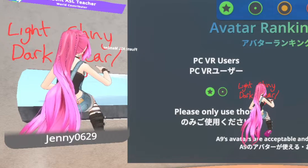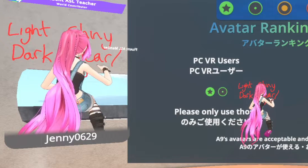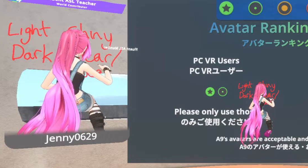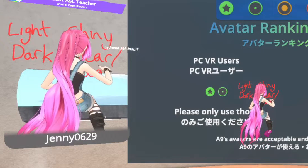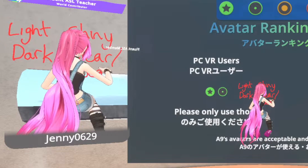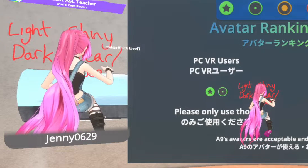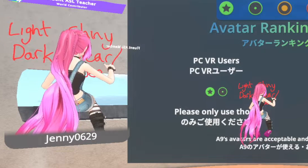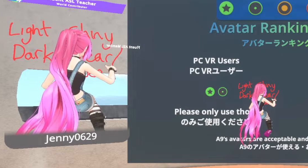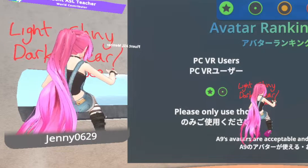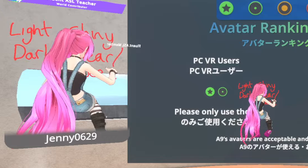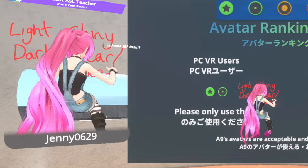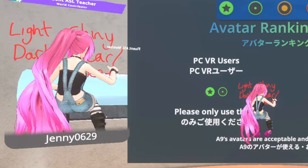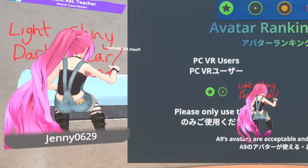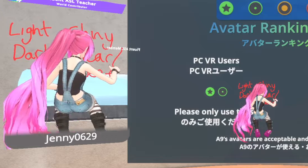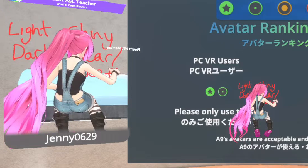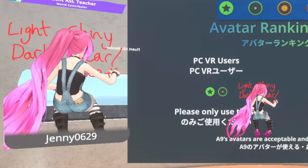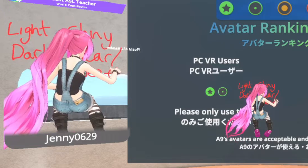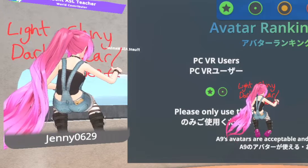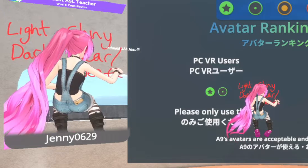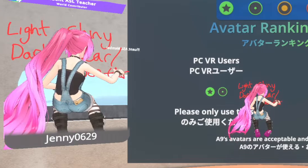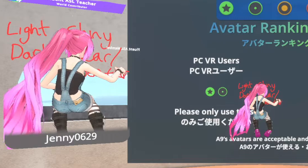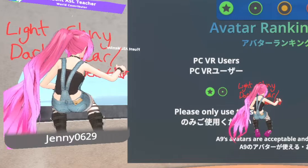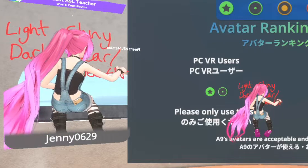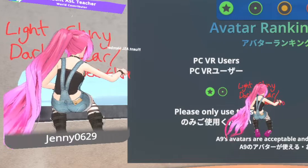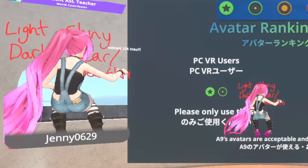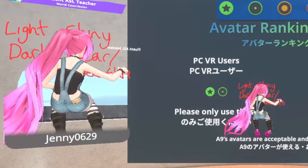/ see